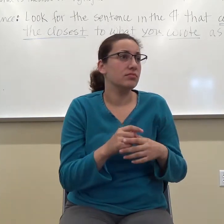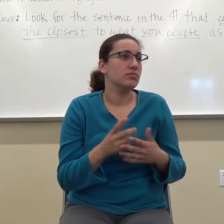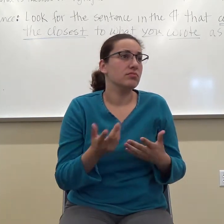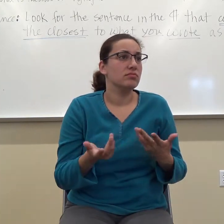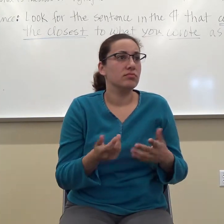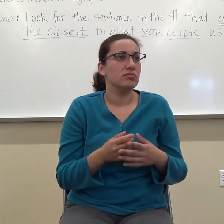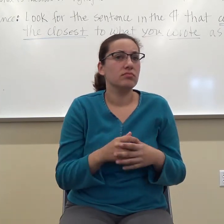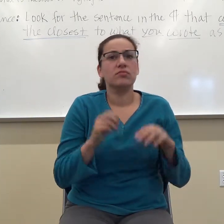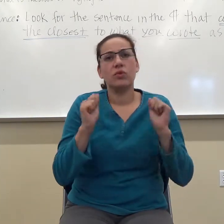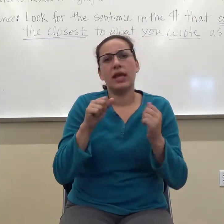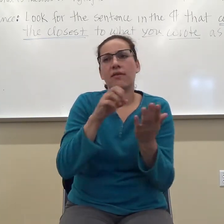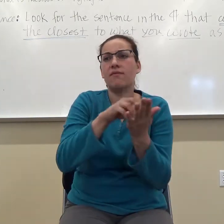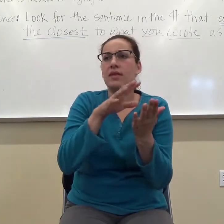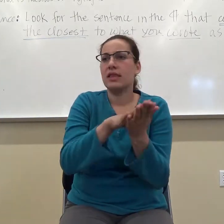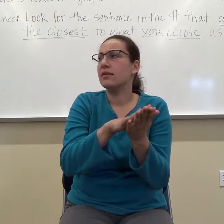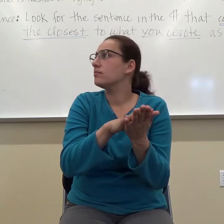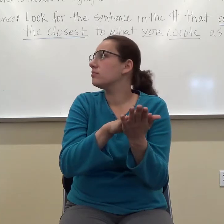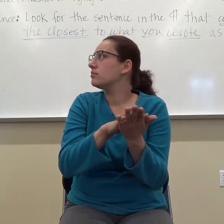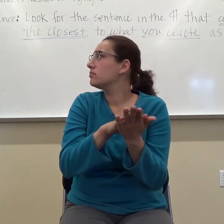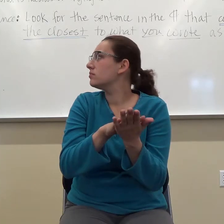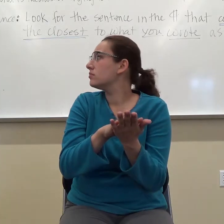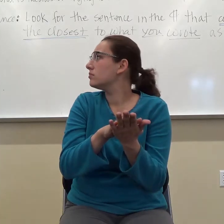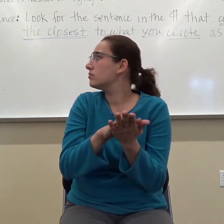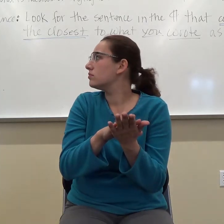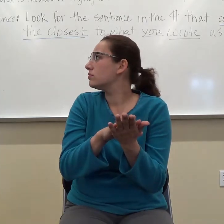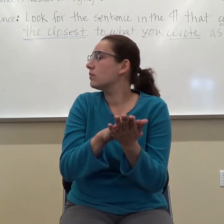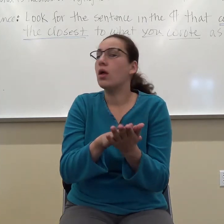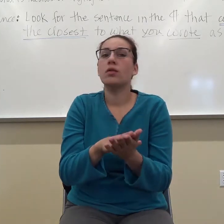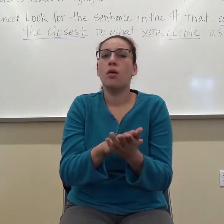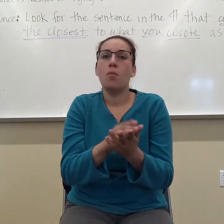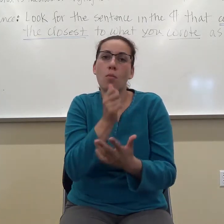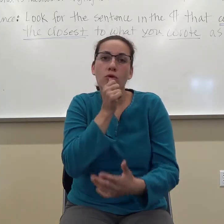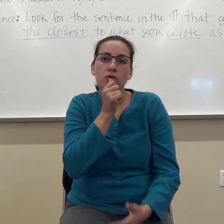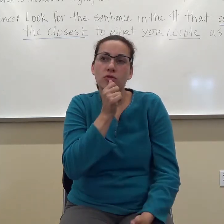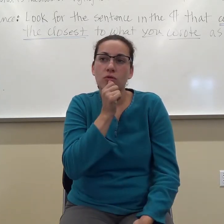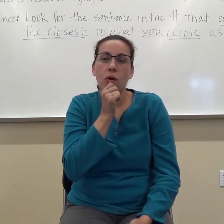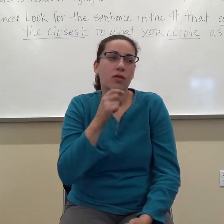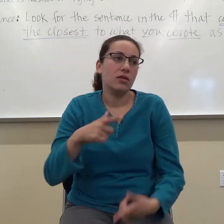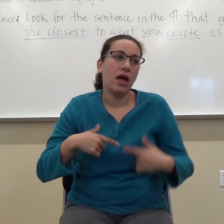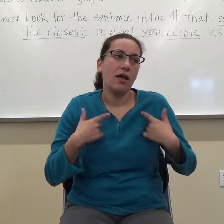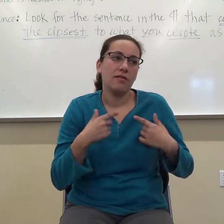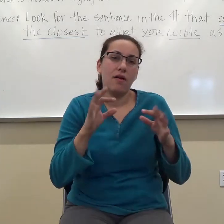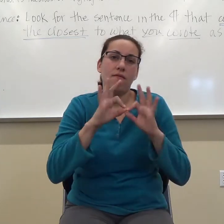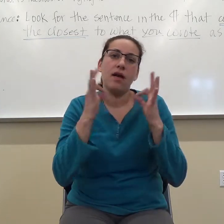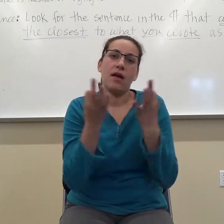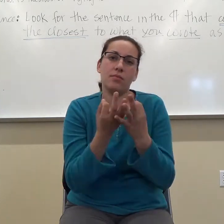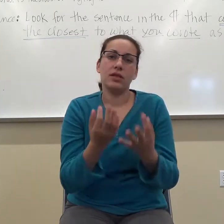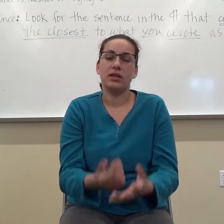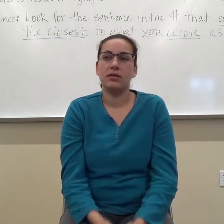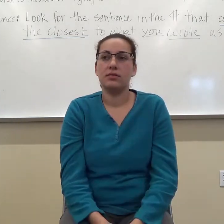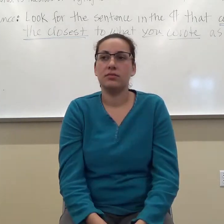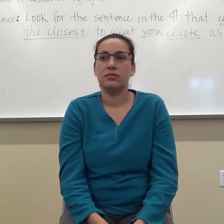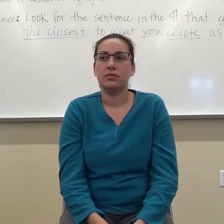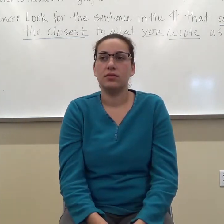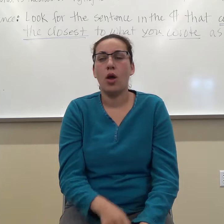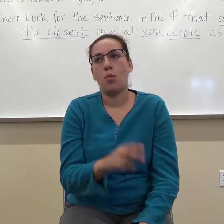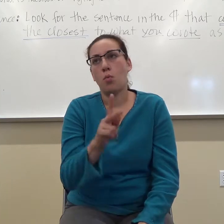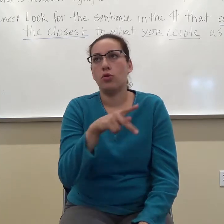fill in, this is their personal stuff, the families, okay? I